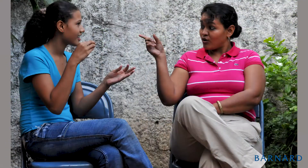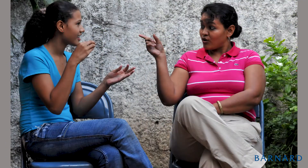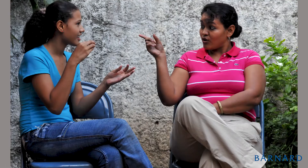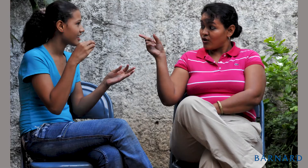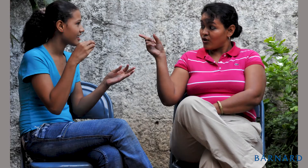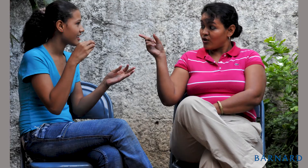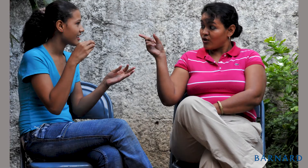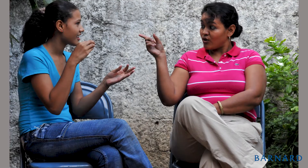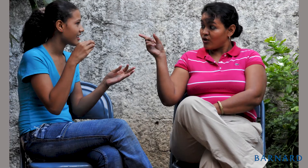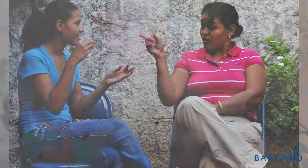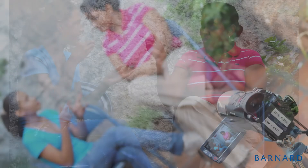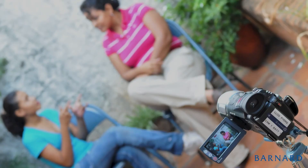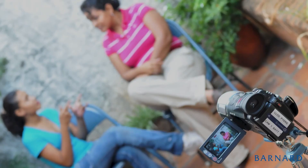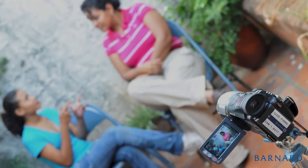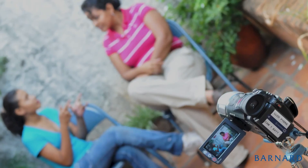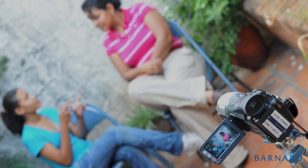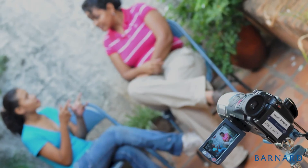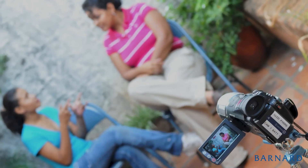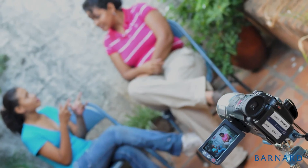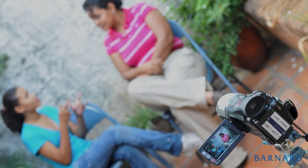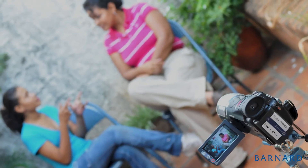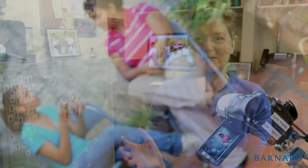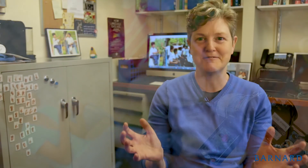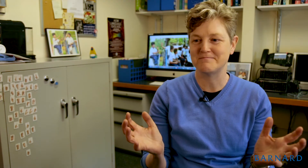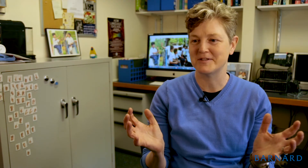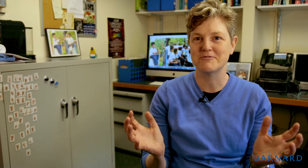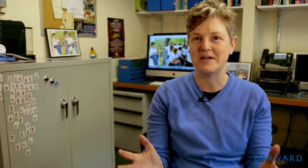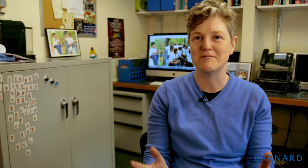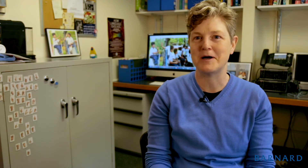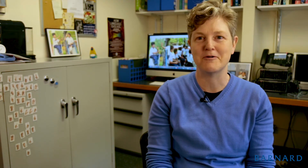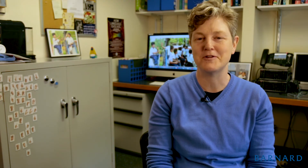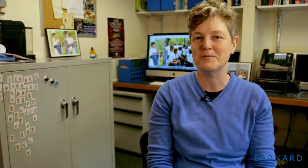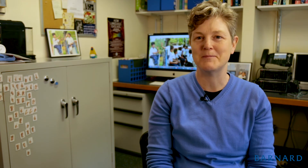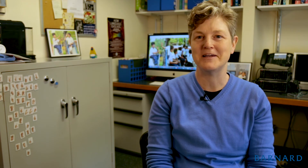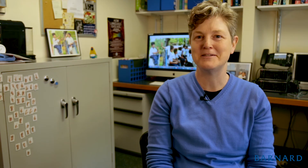It gives us this opportunity to take a snapshot of the creative power of the human mind.